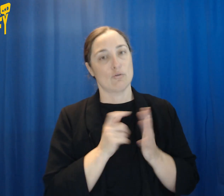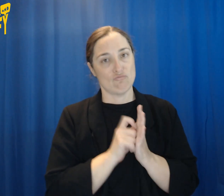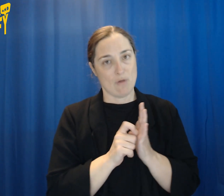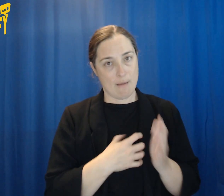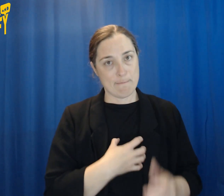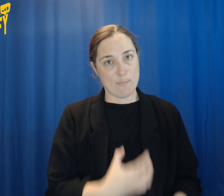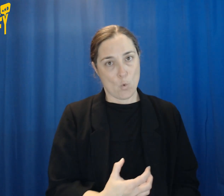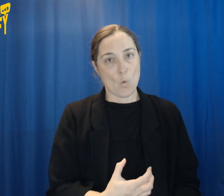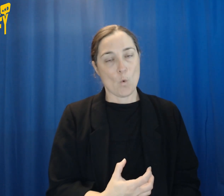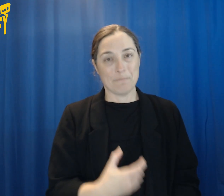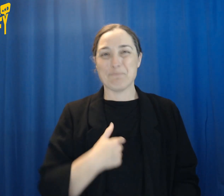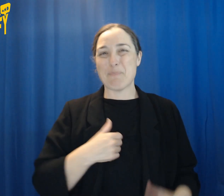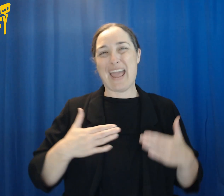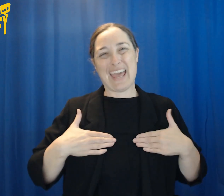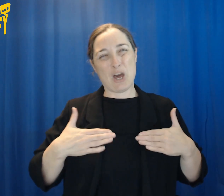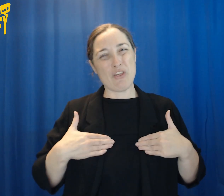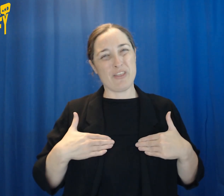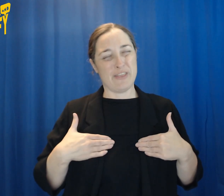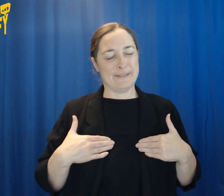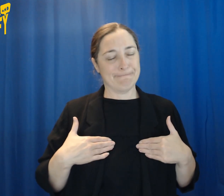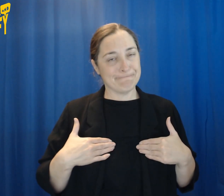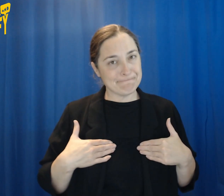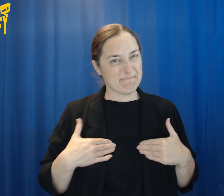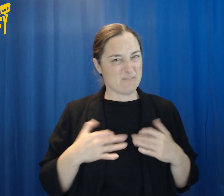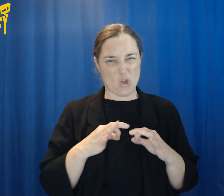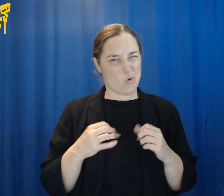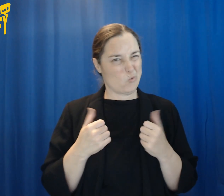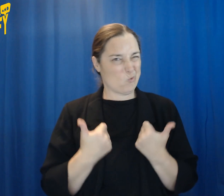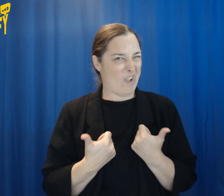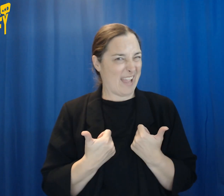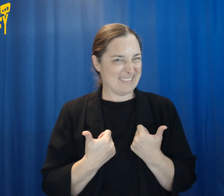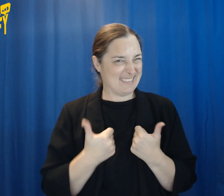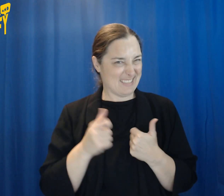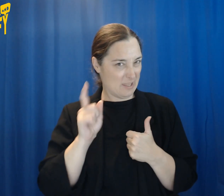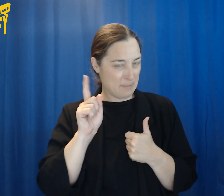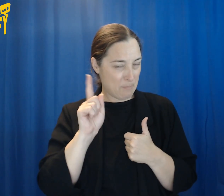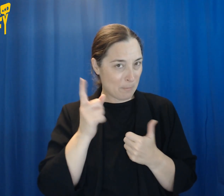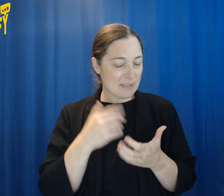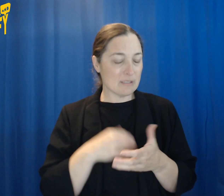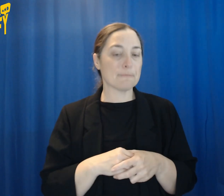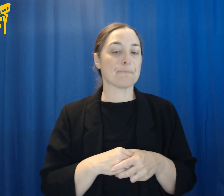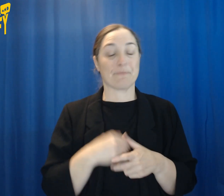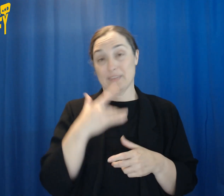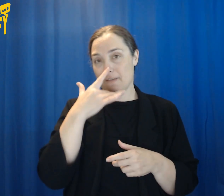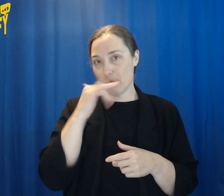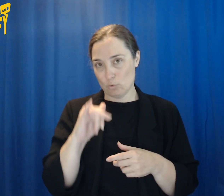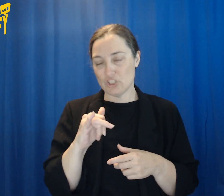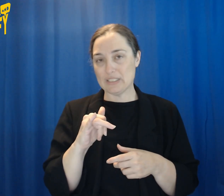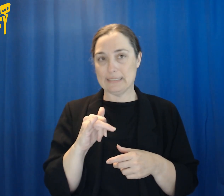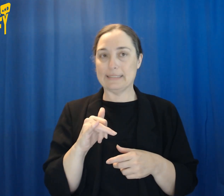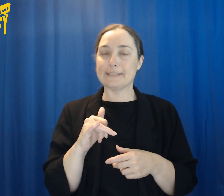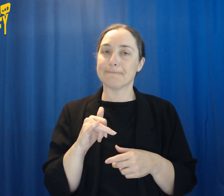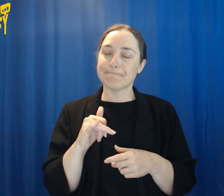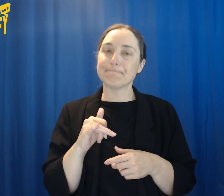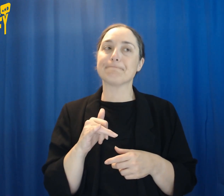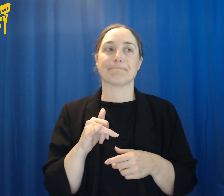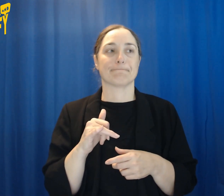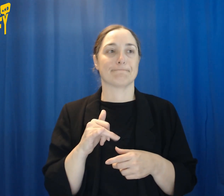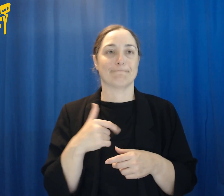My health has not been great at this point in time, and unfortunately with that comes a very annoying